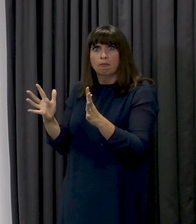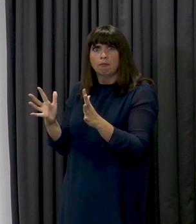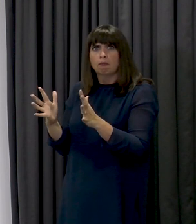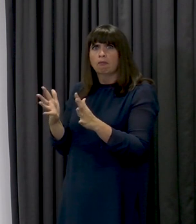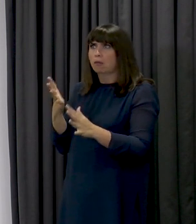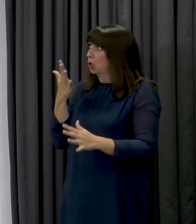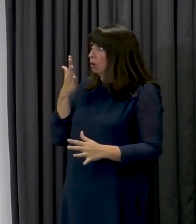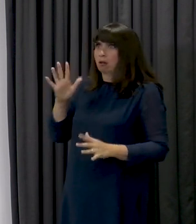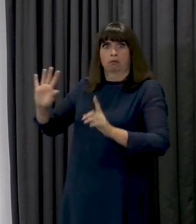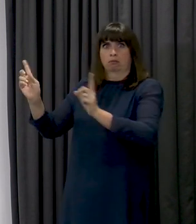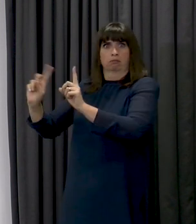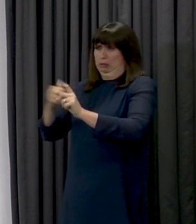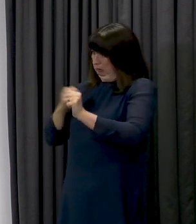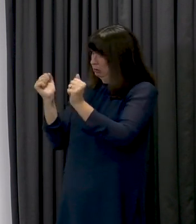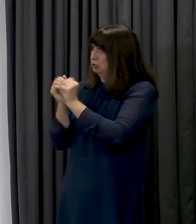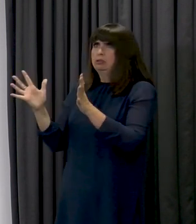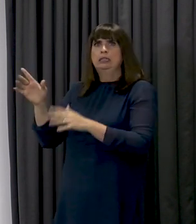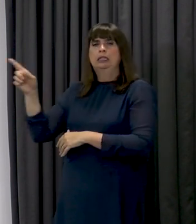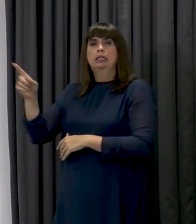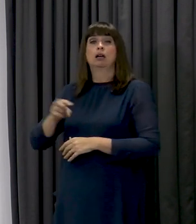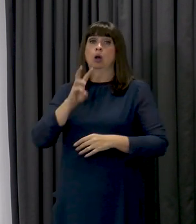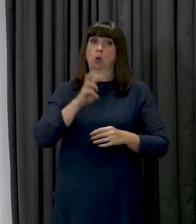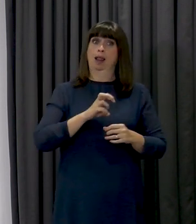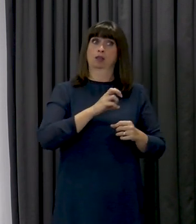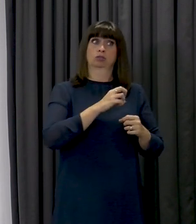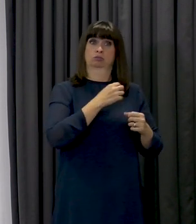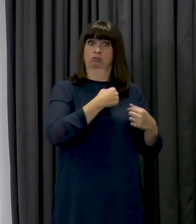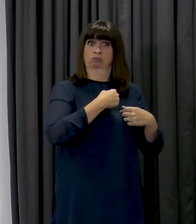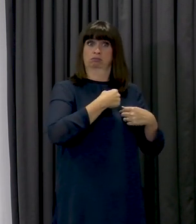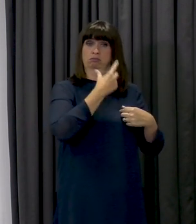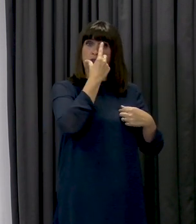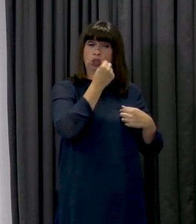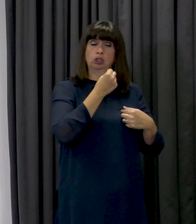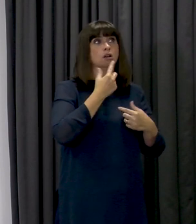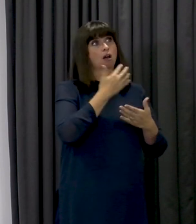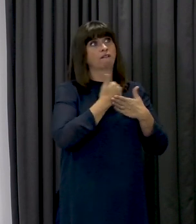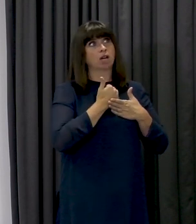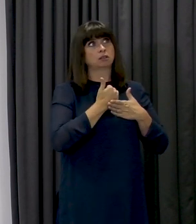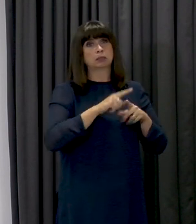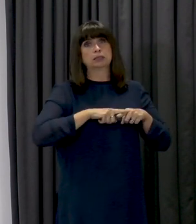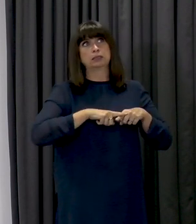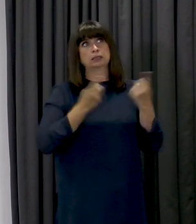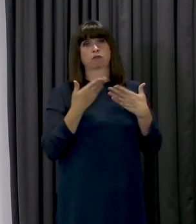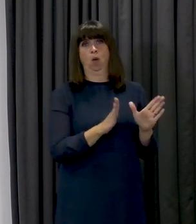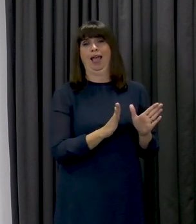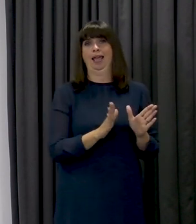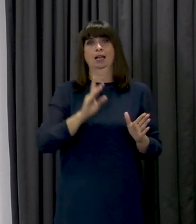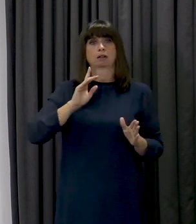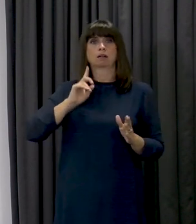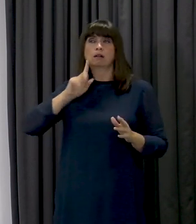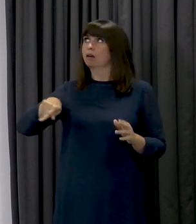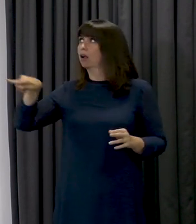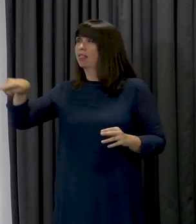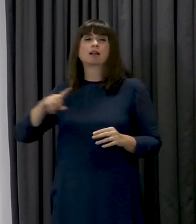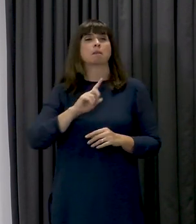perverse, then our chief medical officer would be able to advise us to do something different. But in the absence of that advice,